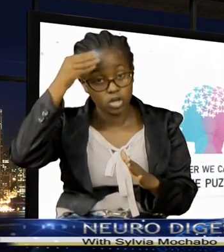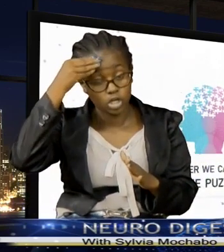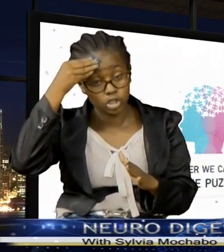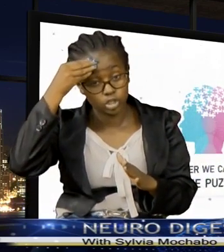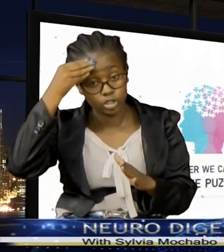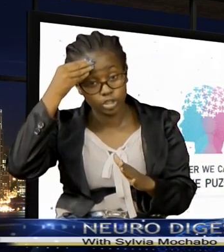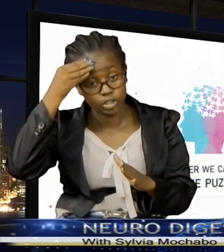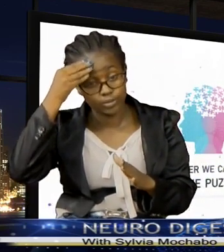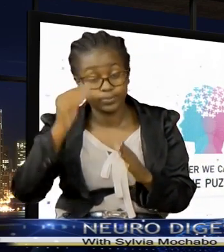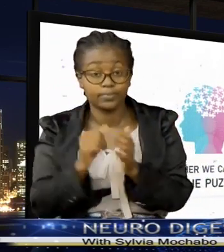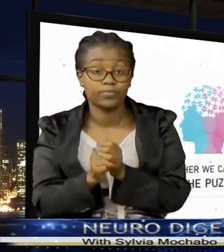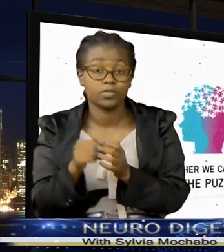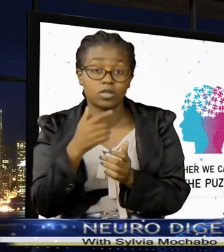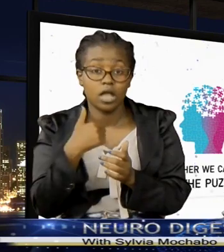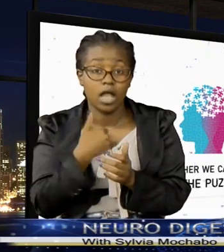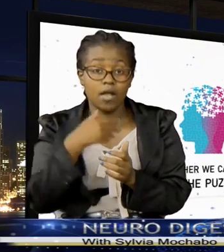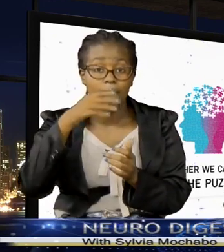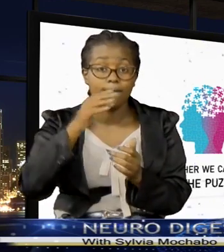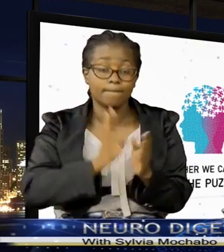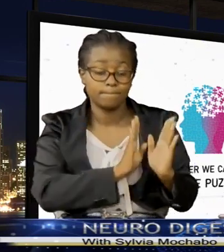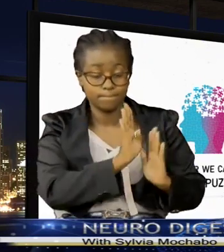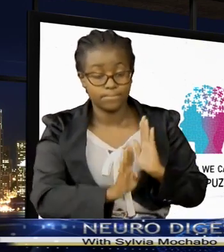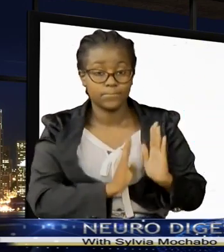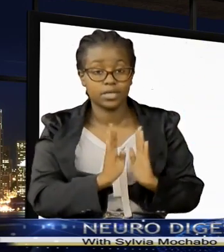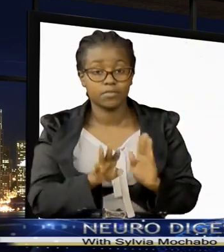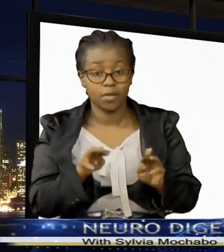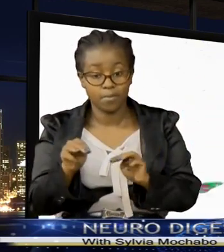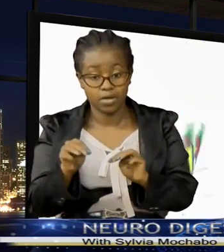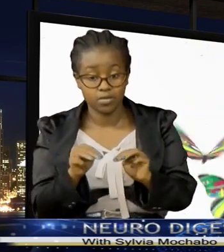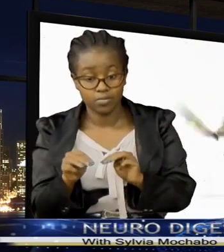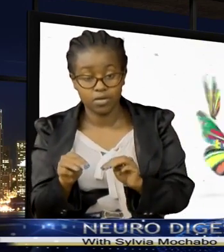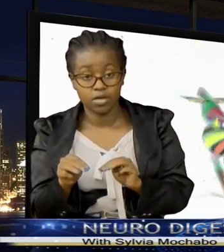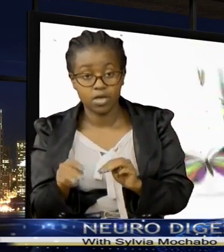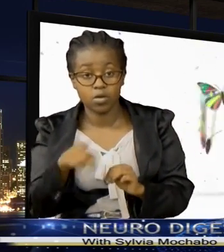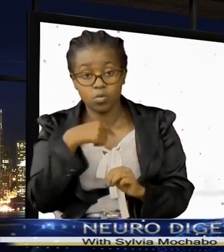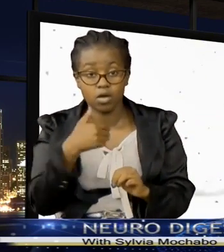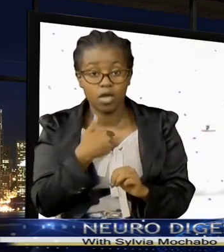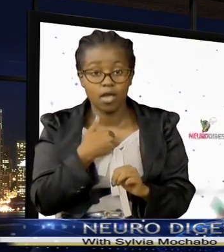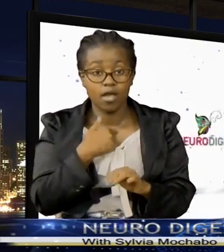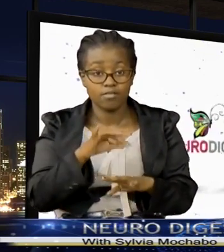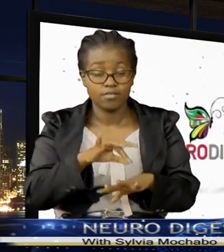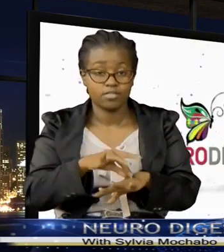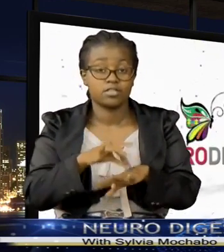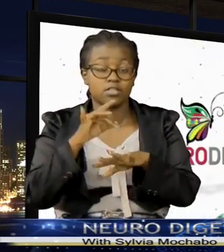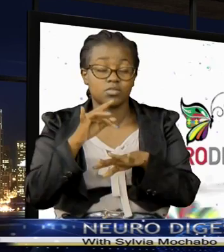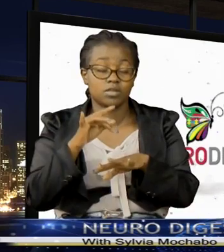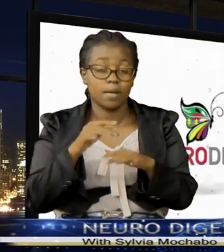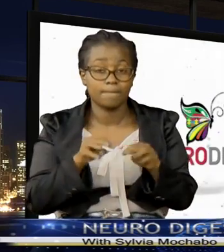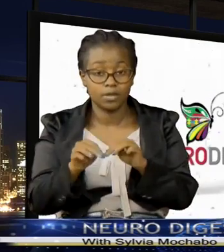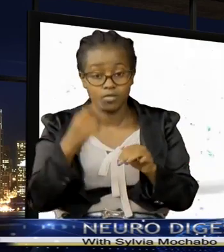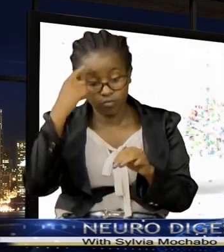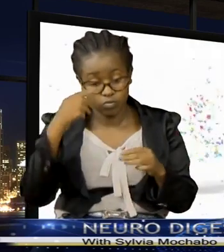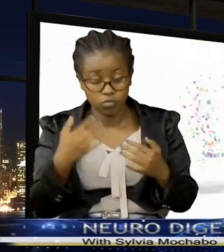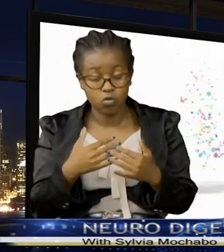other child in class. We have behavior management, and we have sensory management for the children who